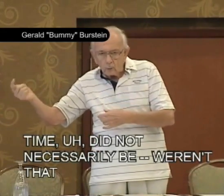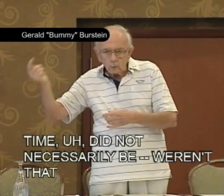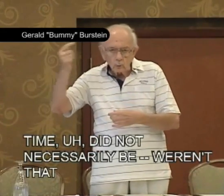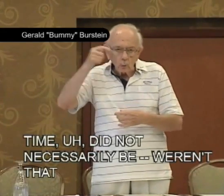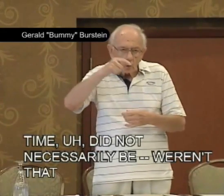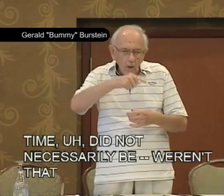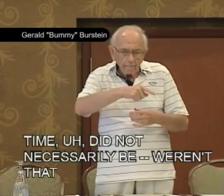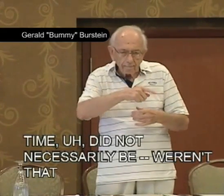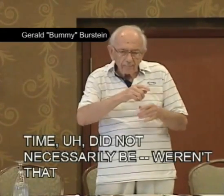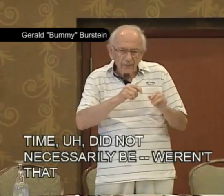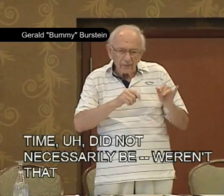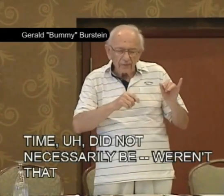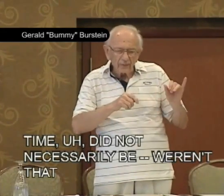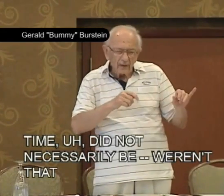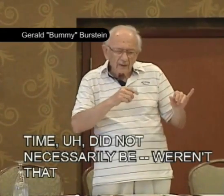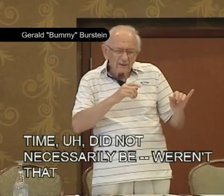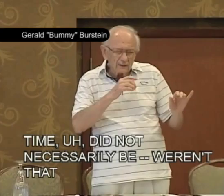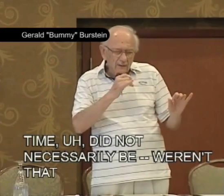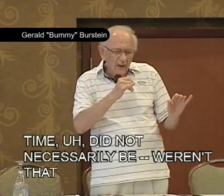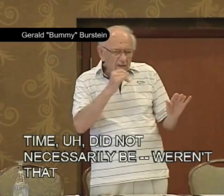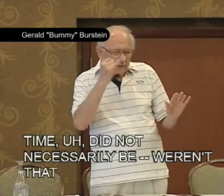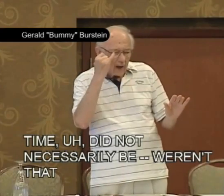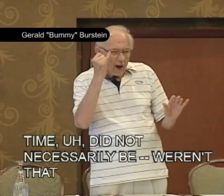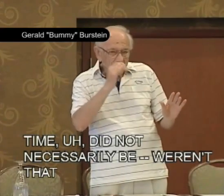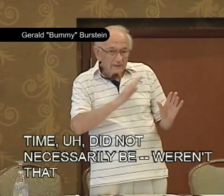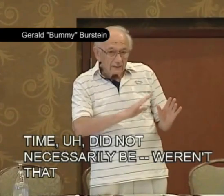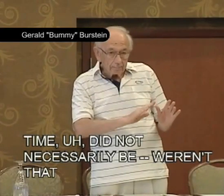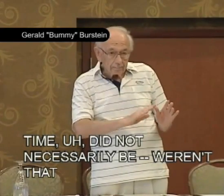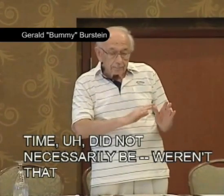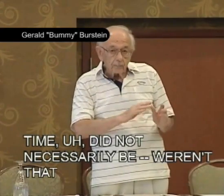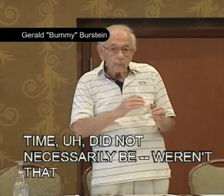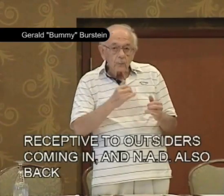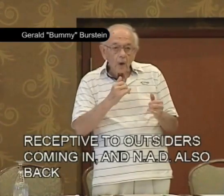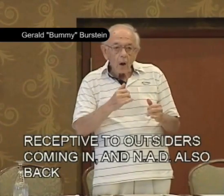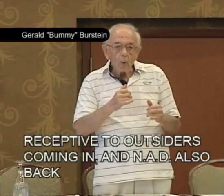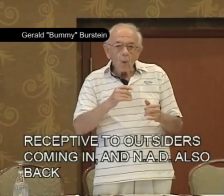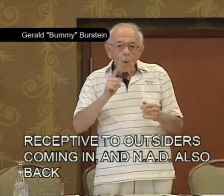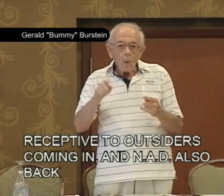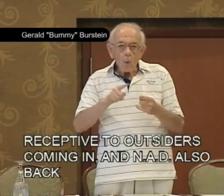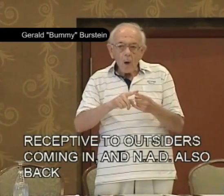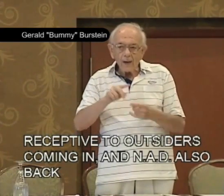did not necessarily weren't that receptive to outsiders coming in